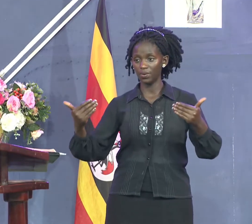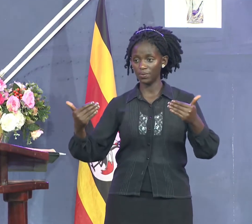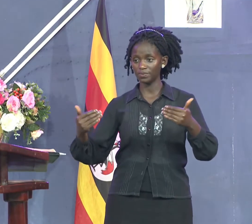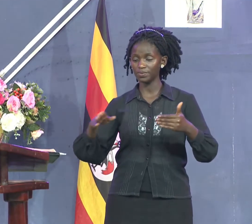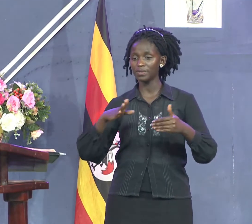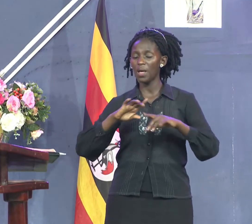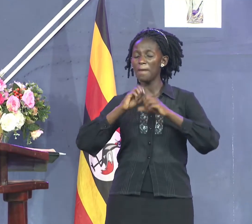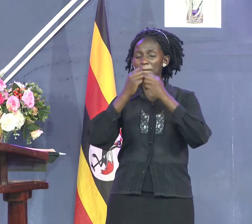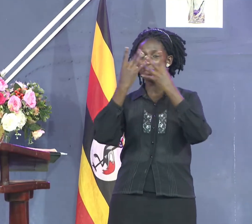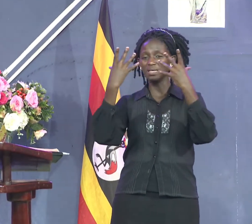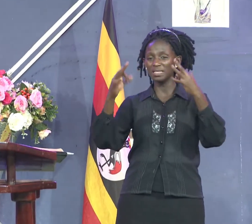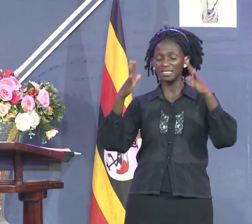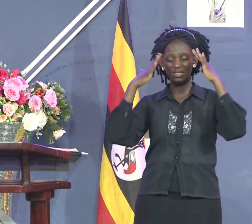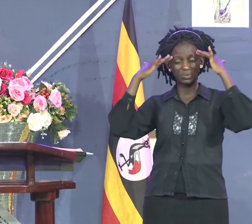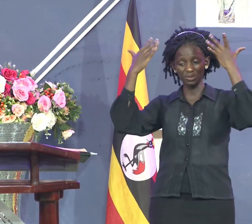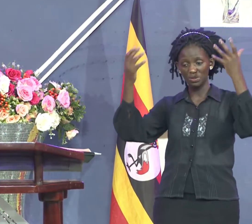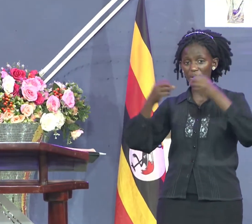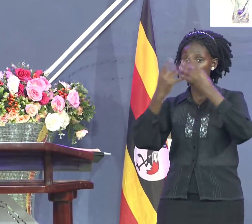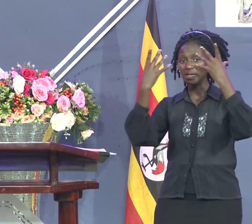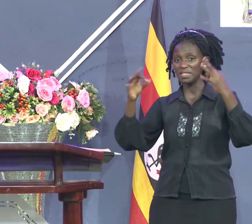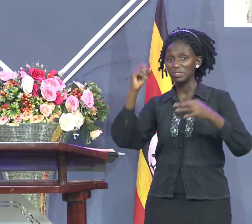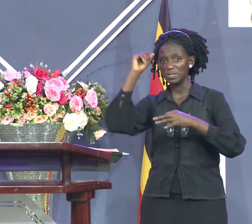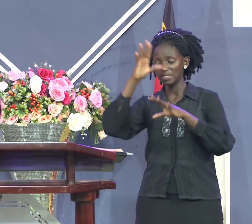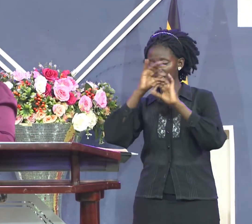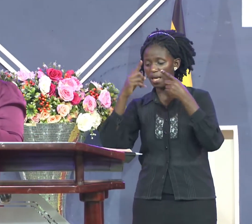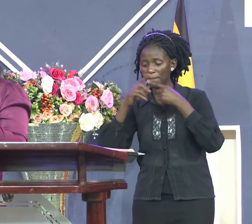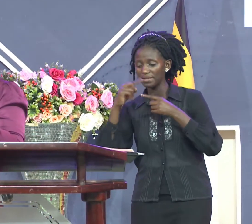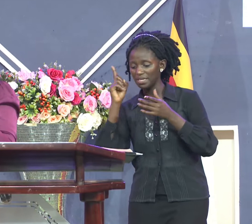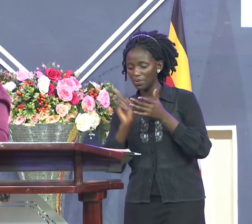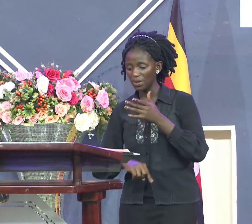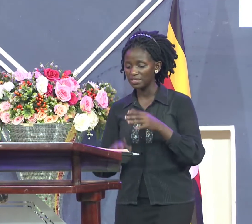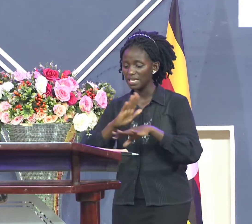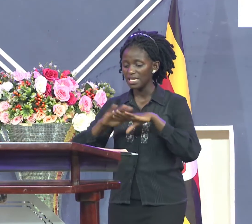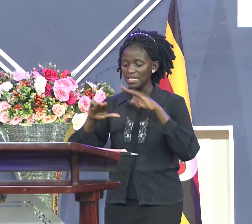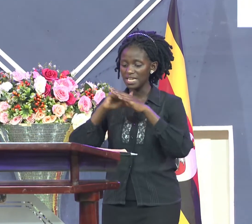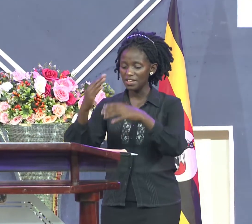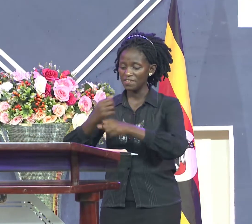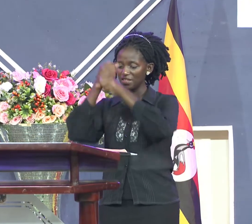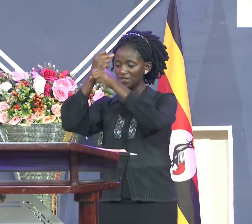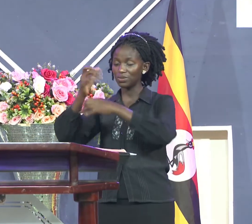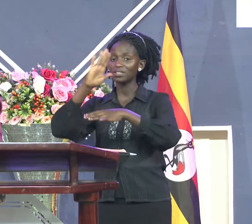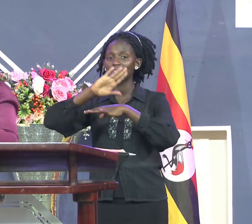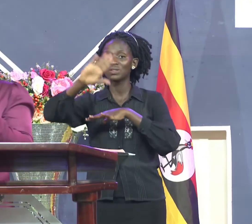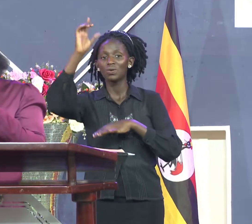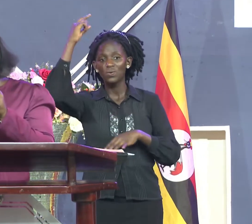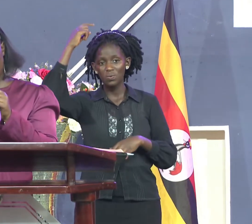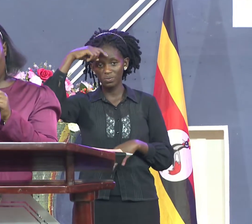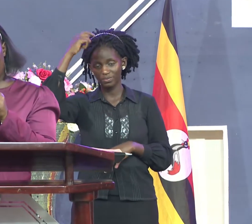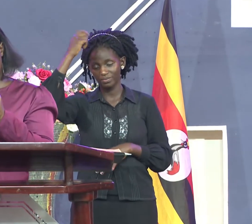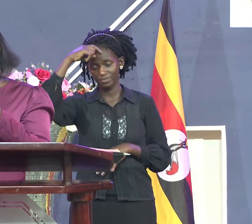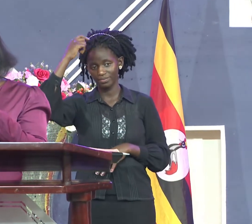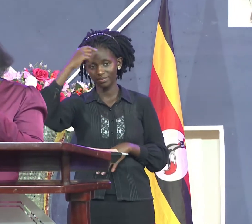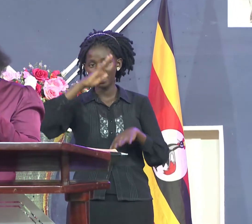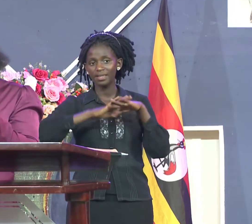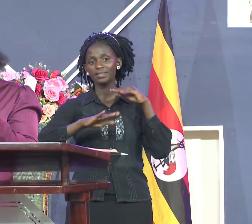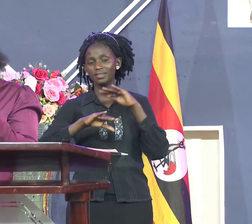Binji nyo bye tumanyi, binji nyo bye tutegera, naye agambye mbuno tewesiganga kutegera ko gwe. Many